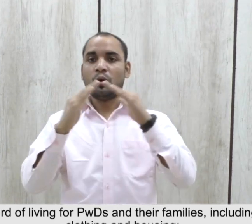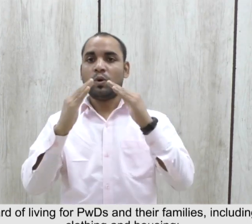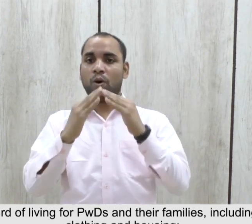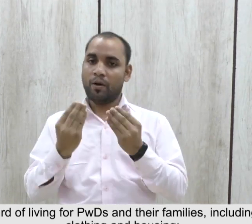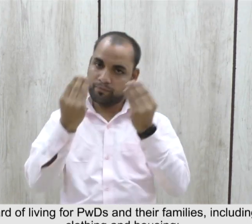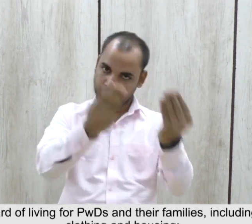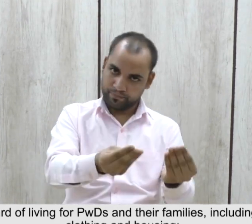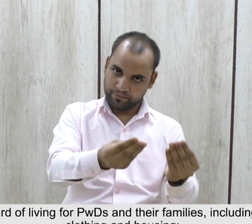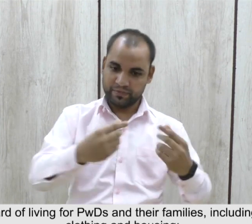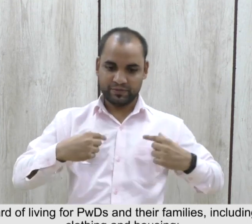clothing, and housing.